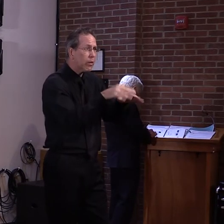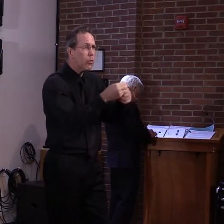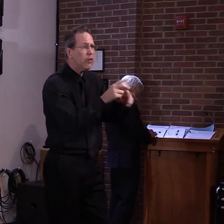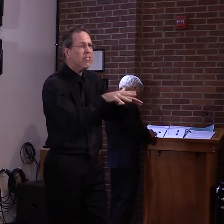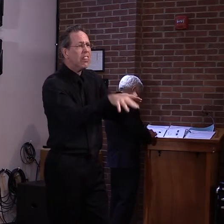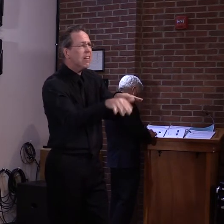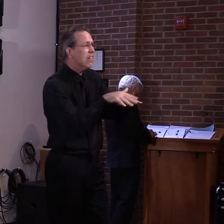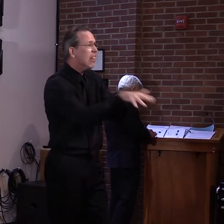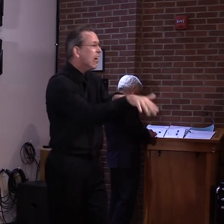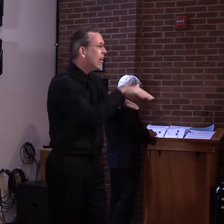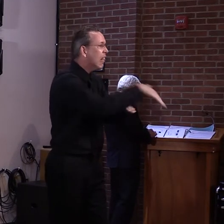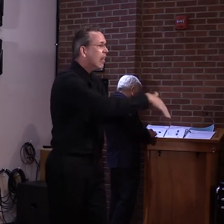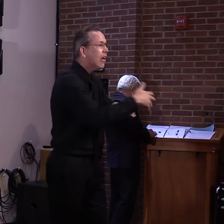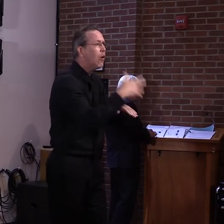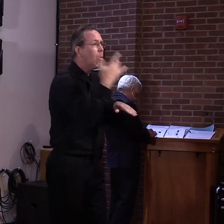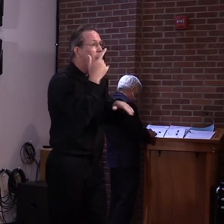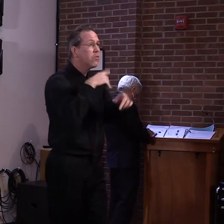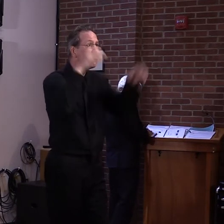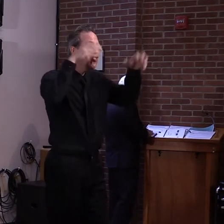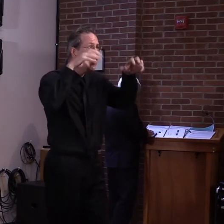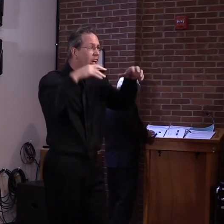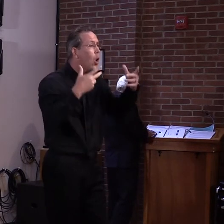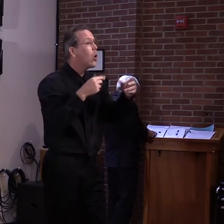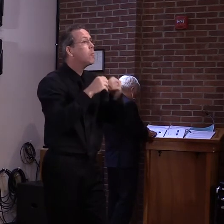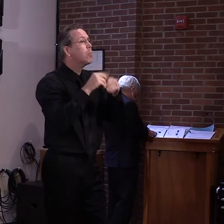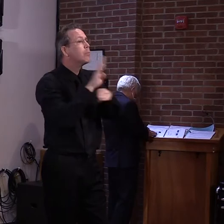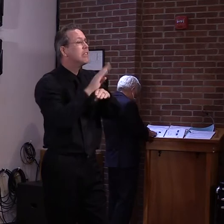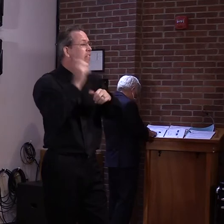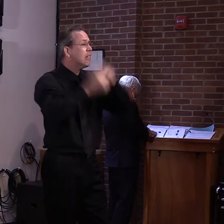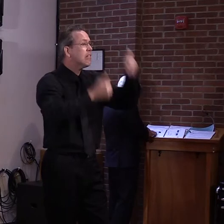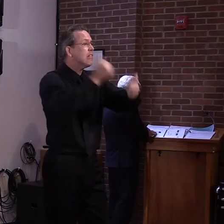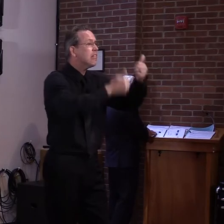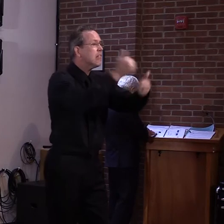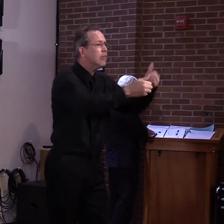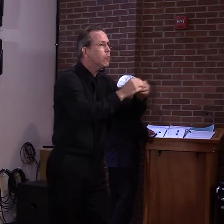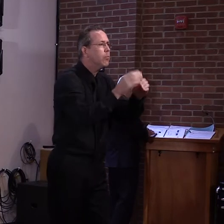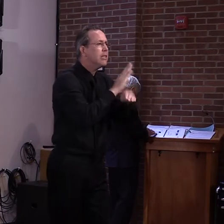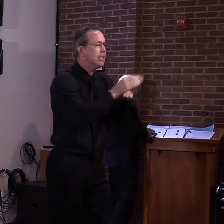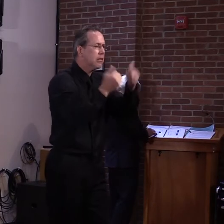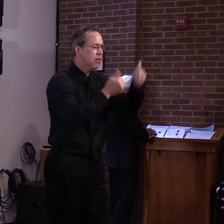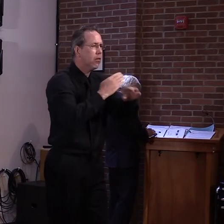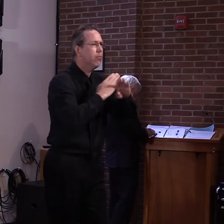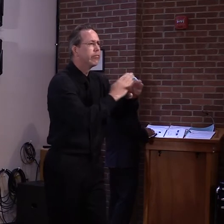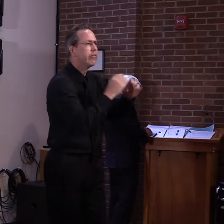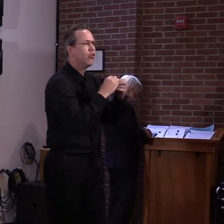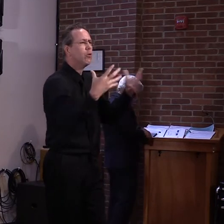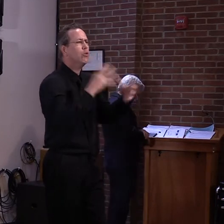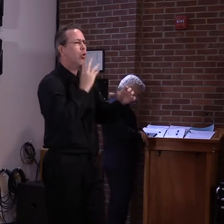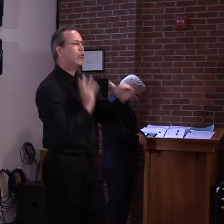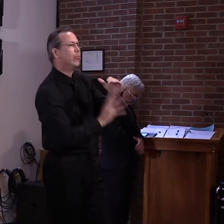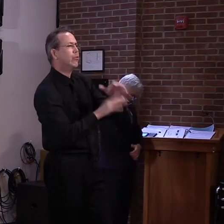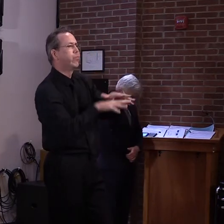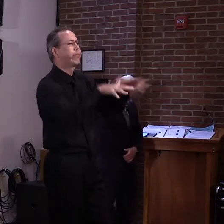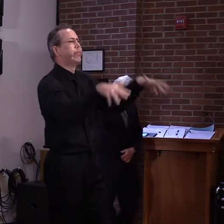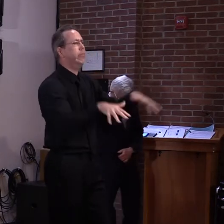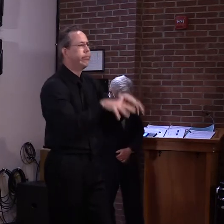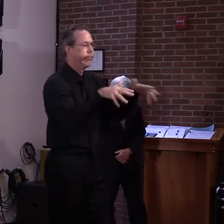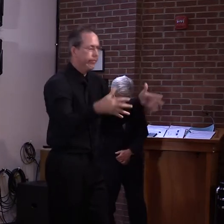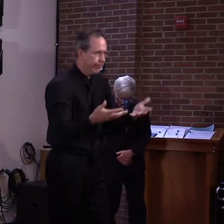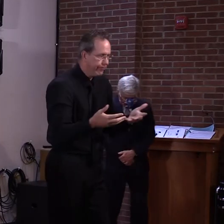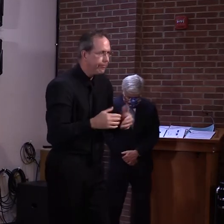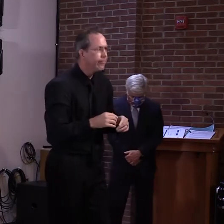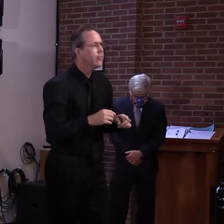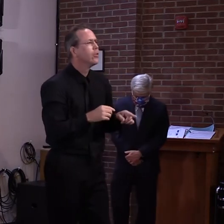in development in our downtown designated centers are being addressed through the development and implementation by